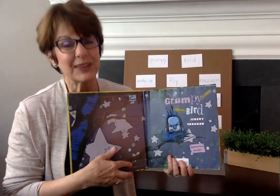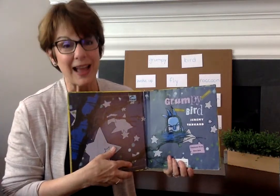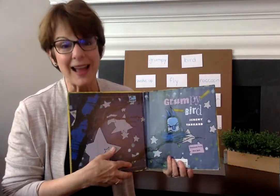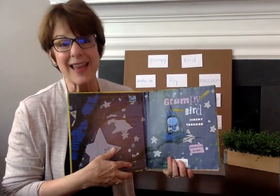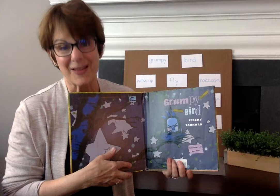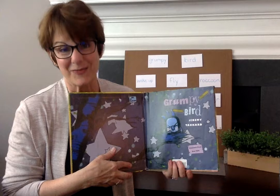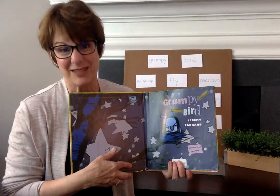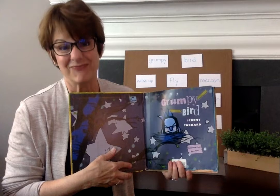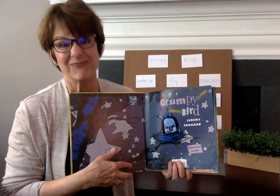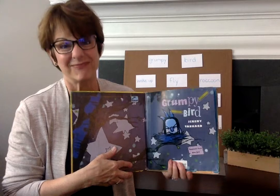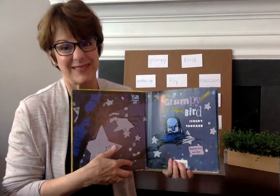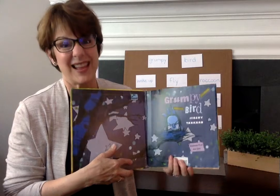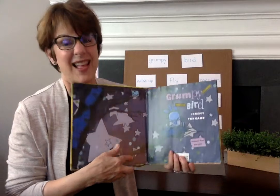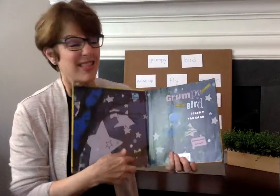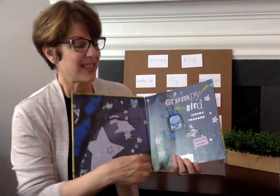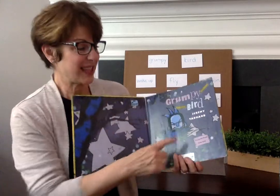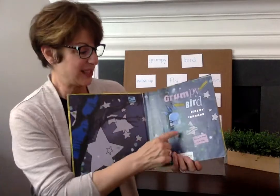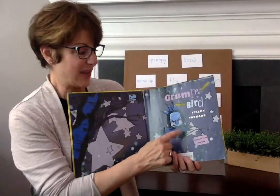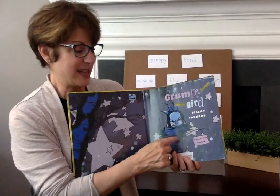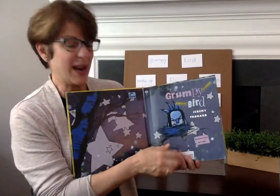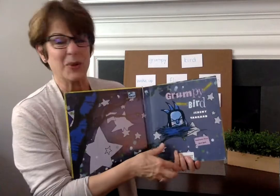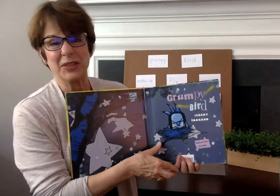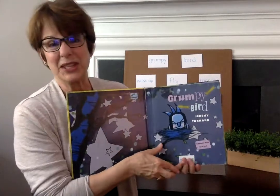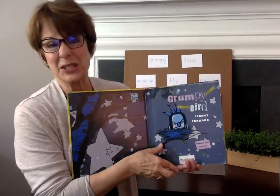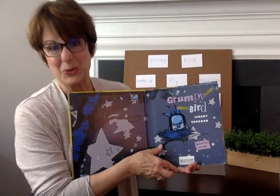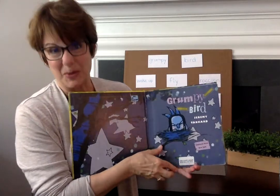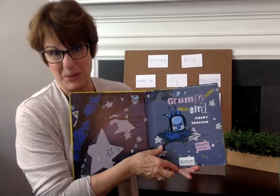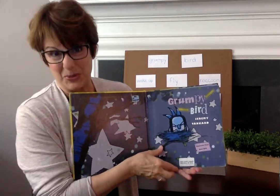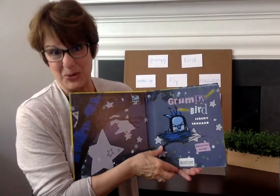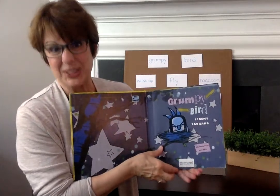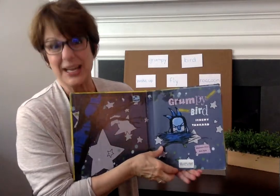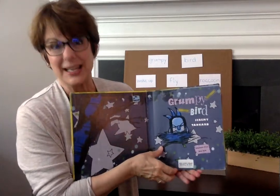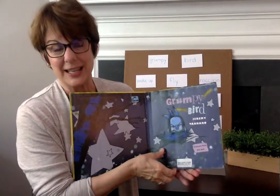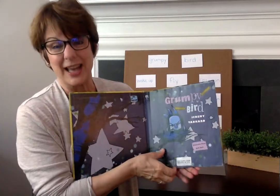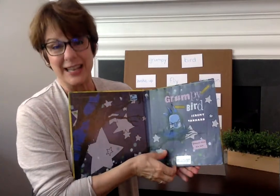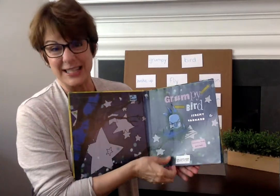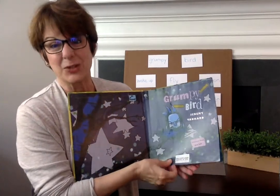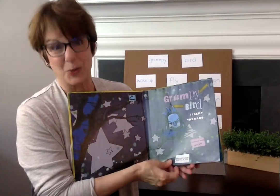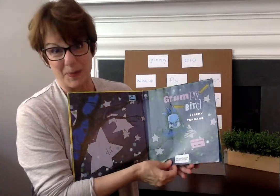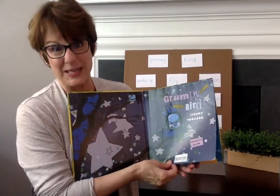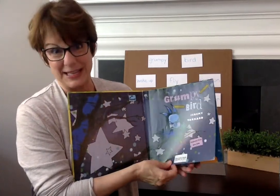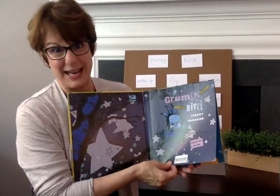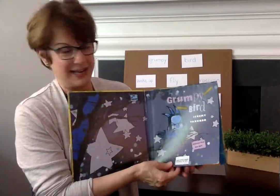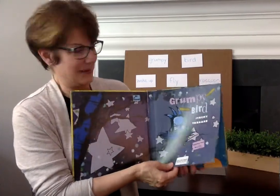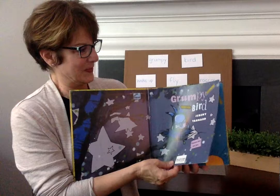I have been. Let's find out what this grumpy bird does on his grumpy day.